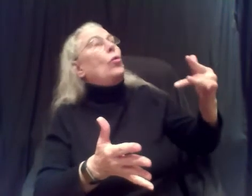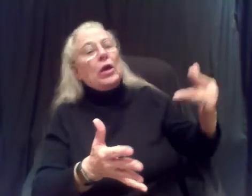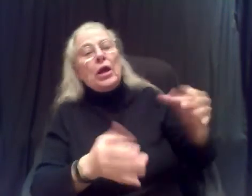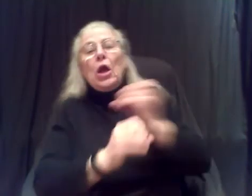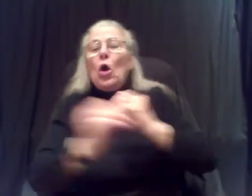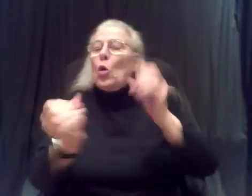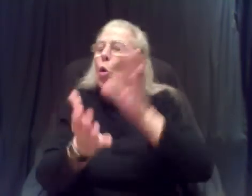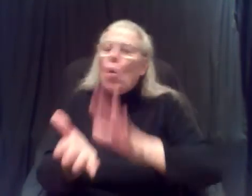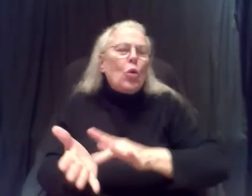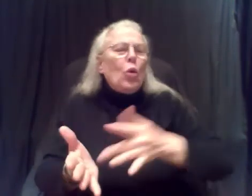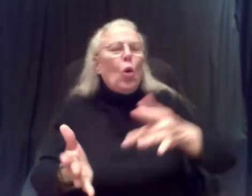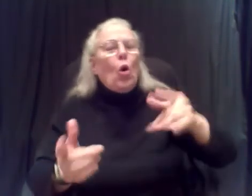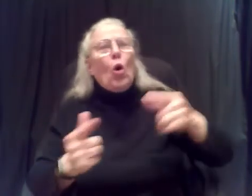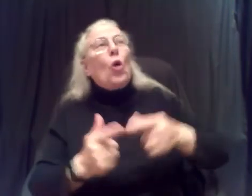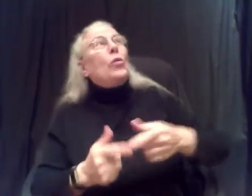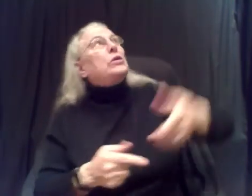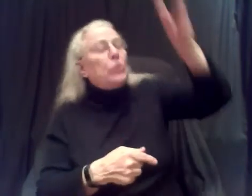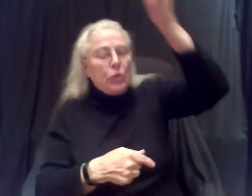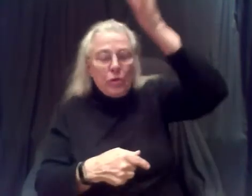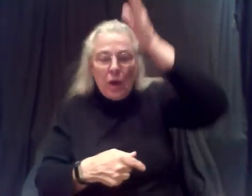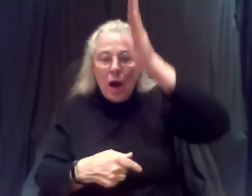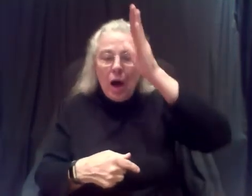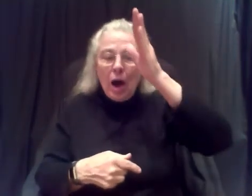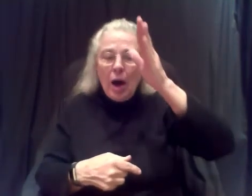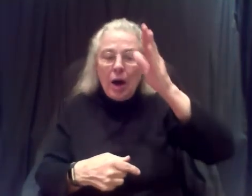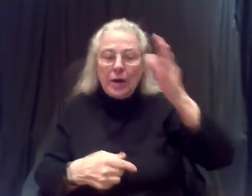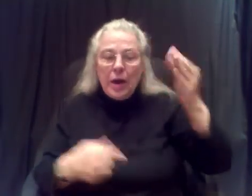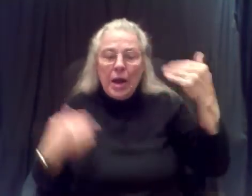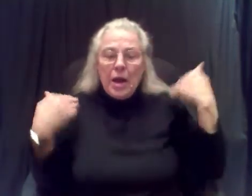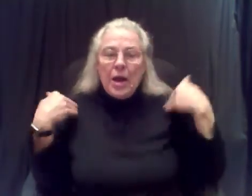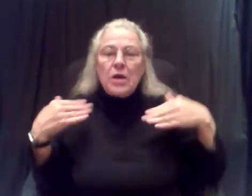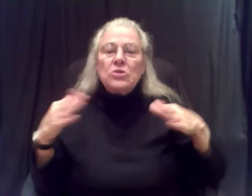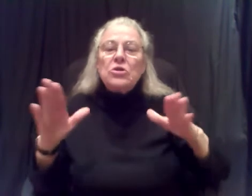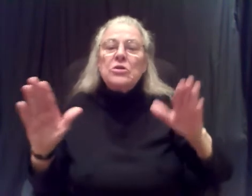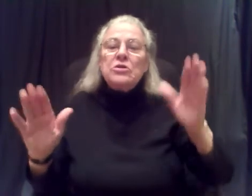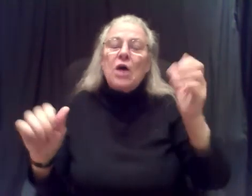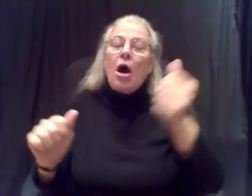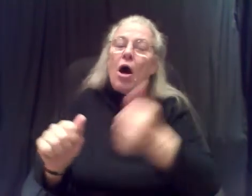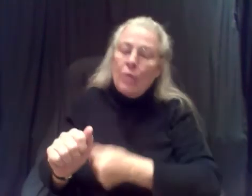Glory, oh glory to God, angels are